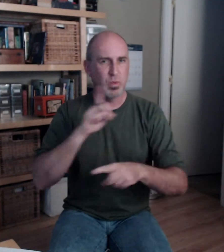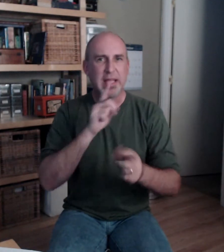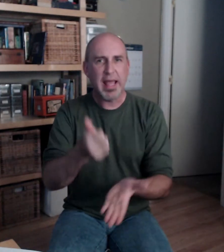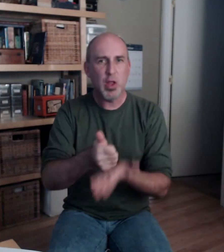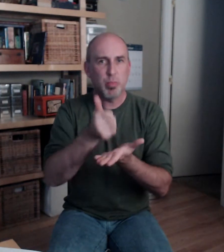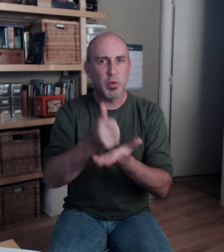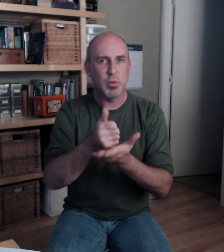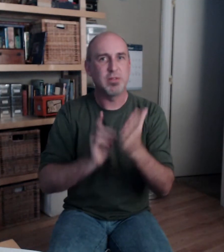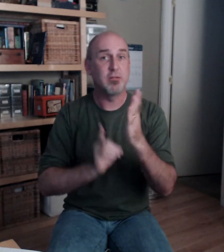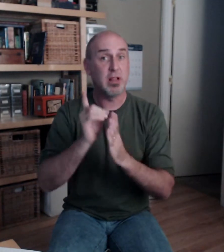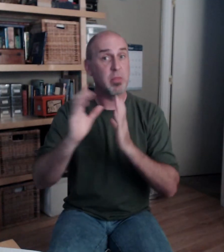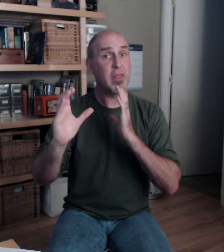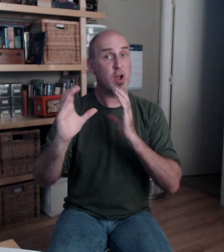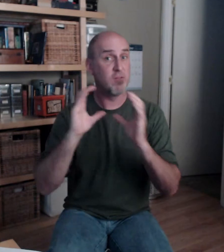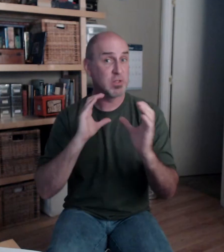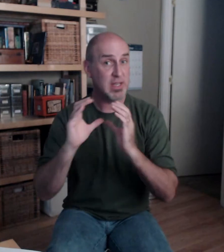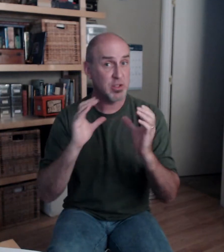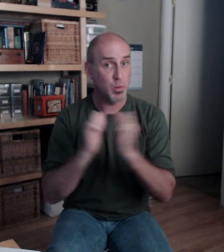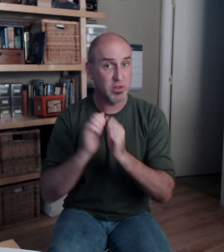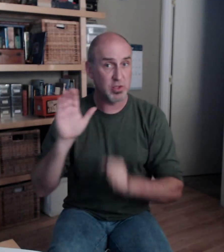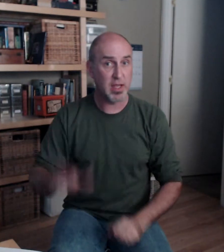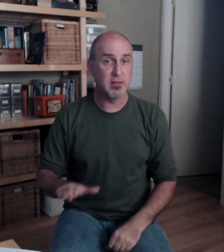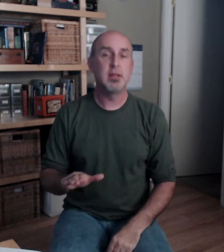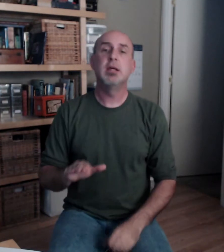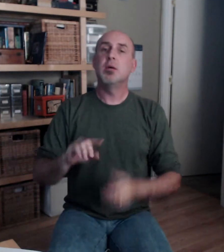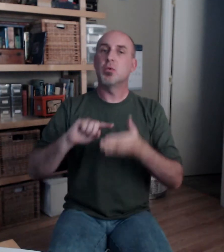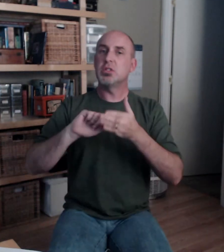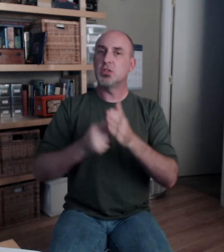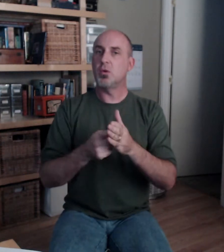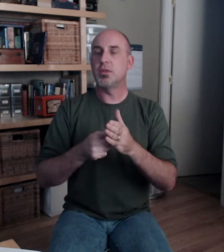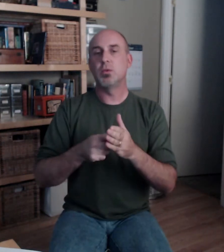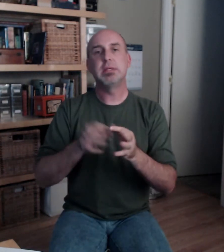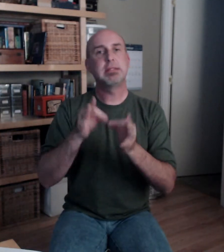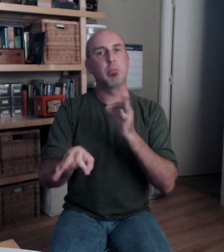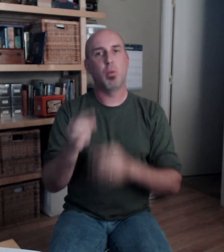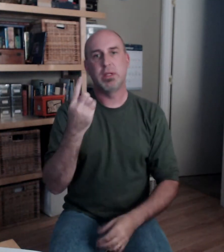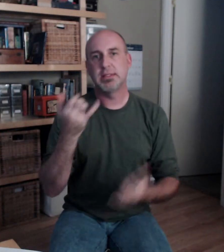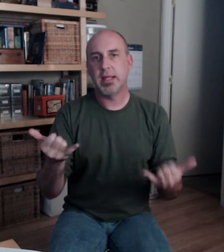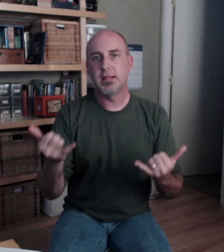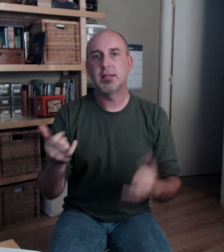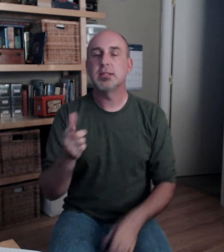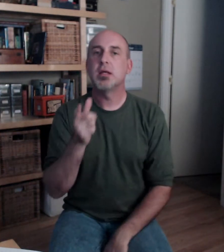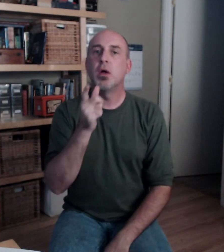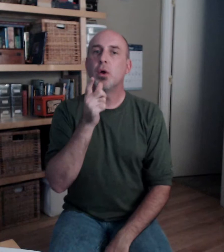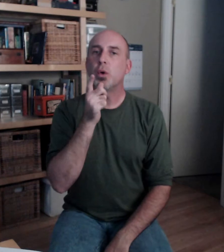really help you to develop a conversation with your child. But we're going to start with a really simple one today. It's